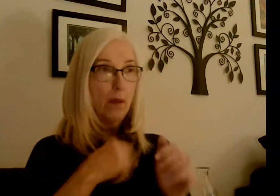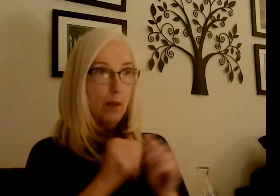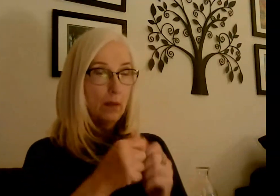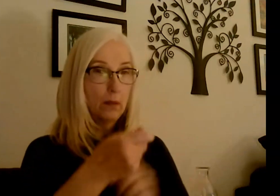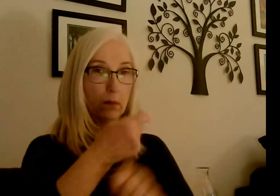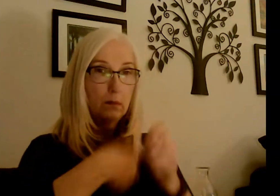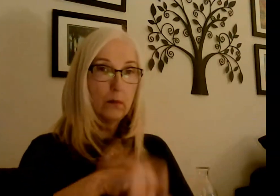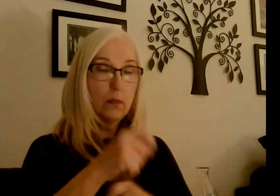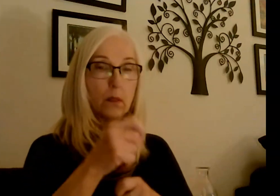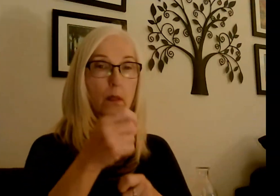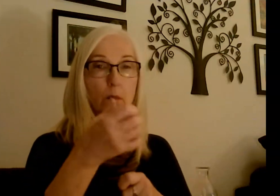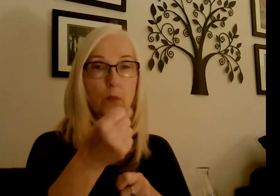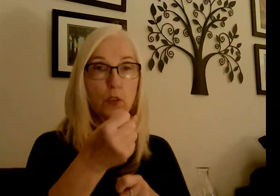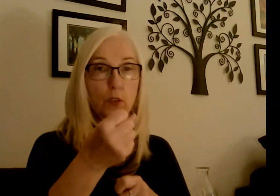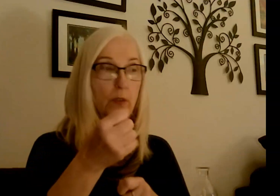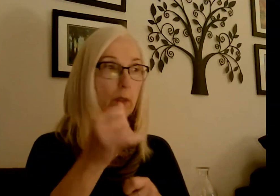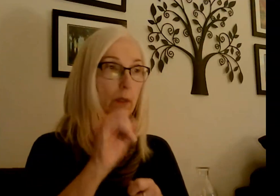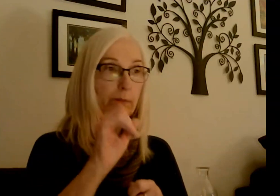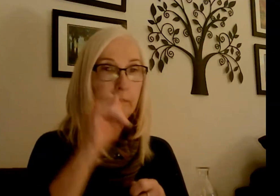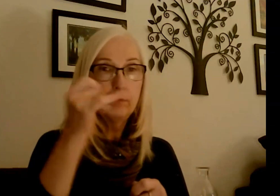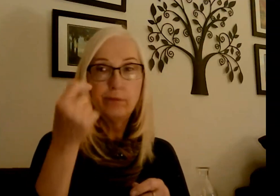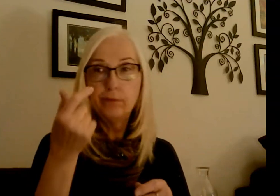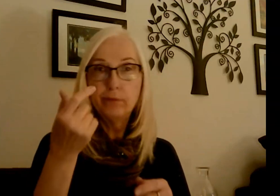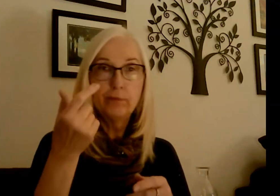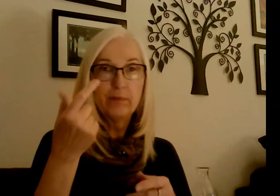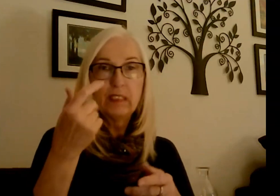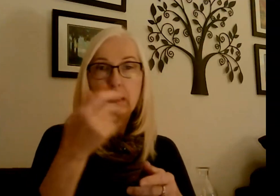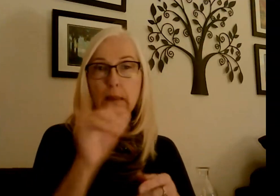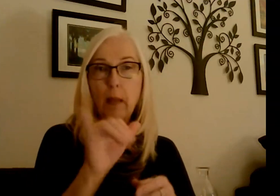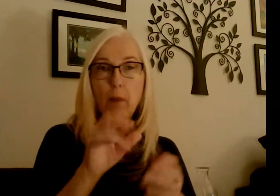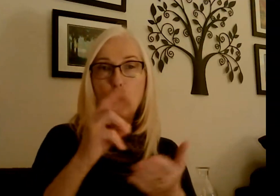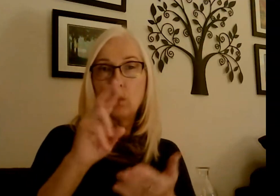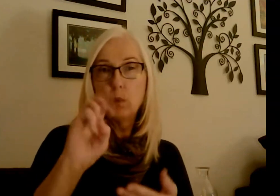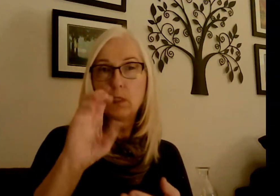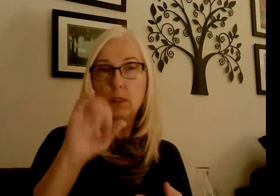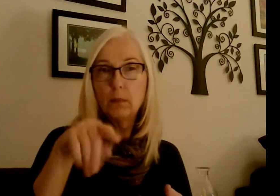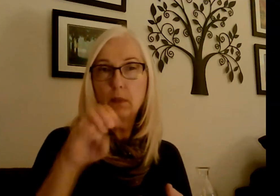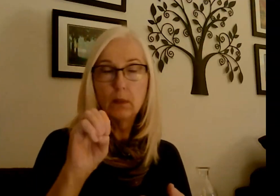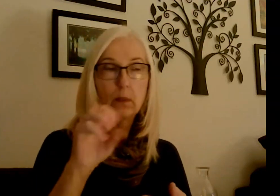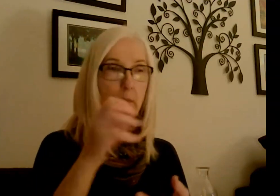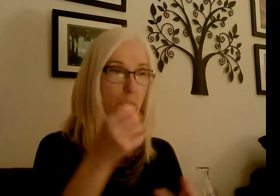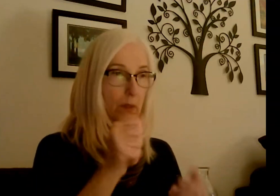things to exchange out for milk and different things that I